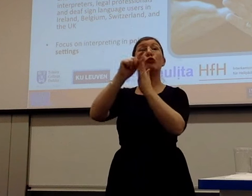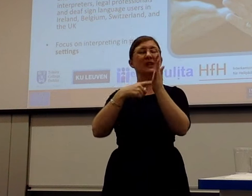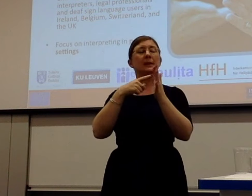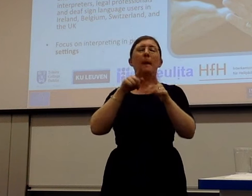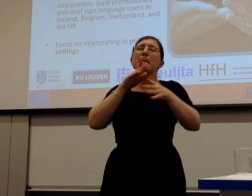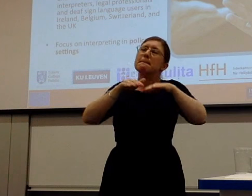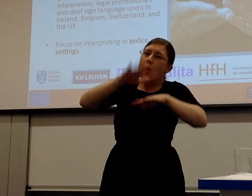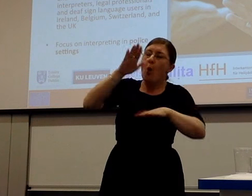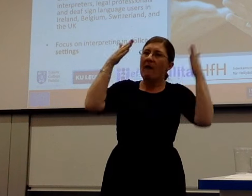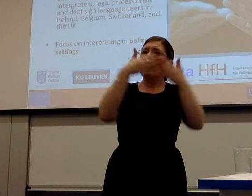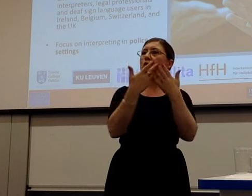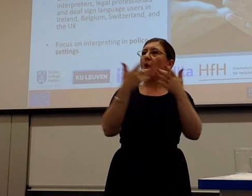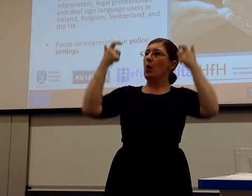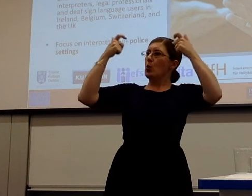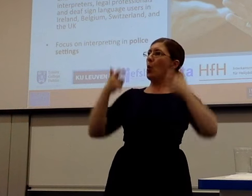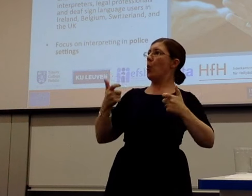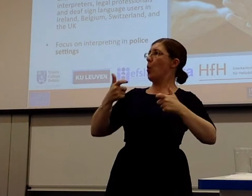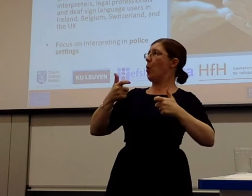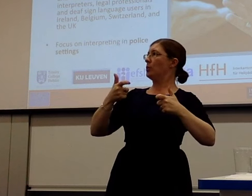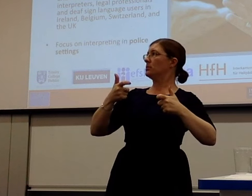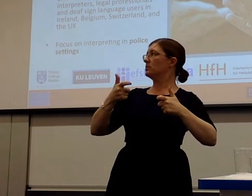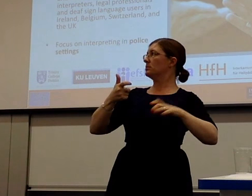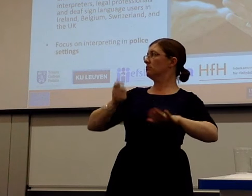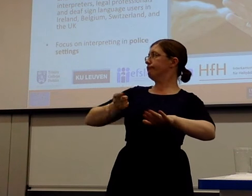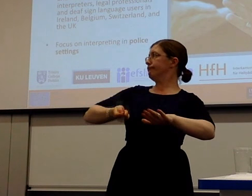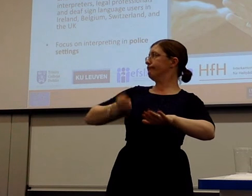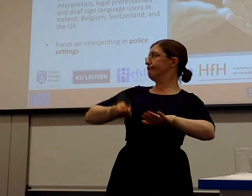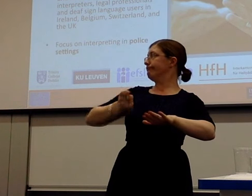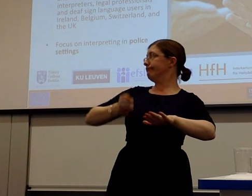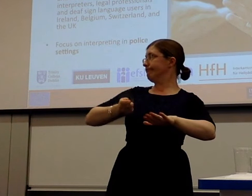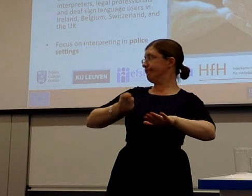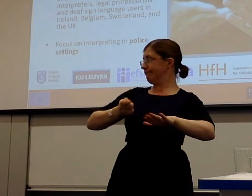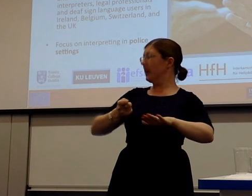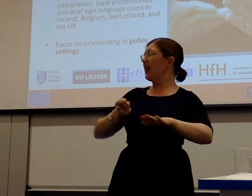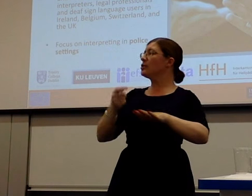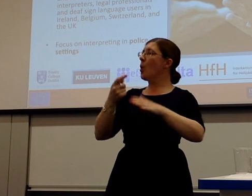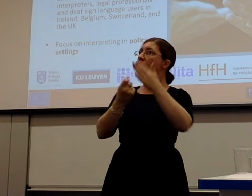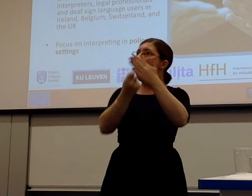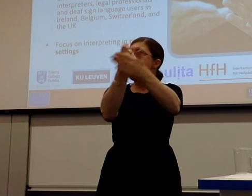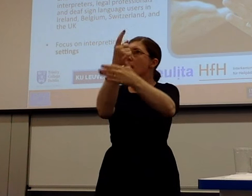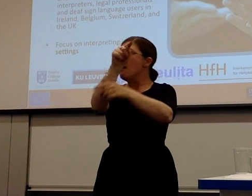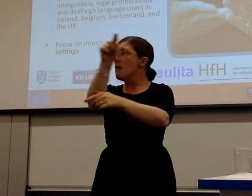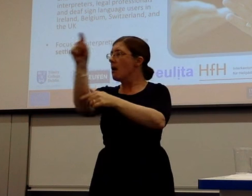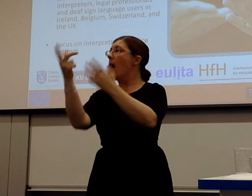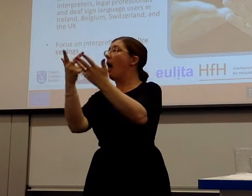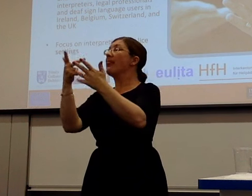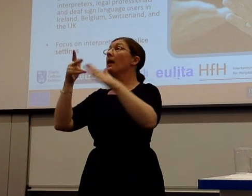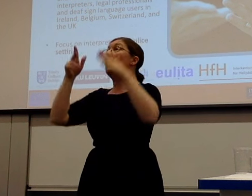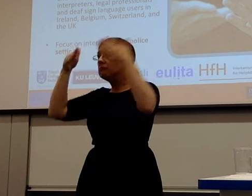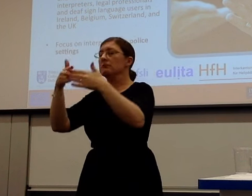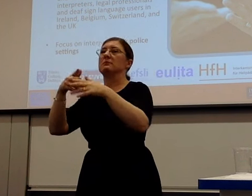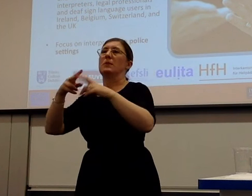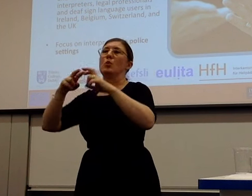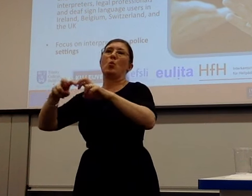And as Graham mentioned with his project, there's been a lot of research in courtroom interpreting, and there's been a body of